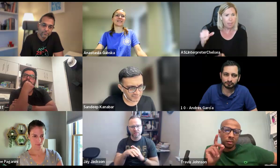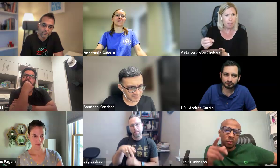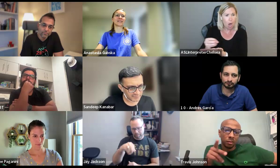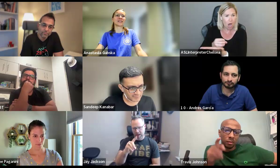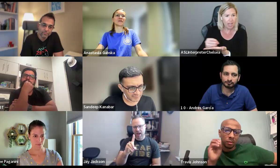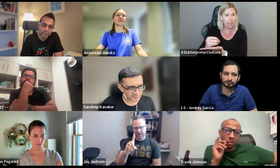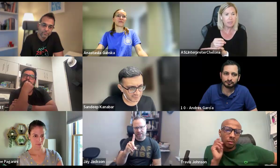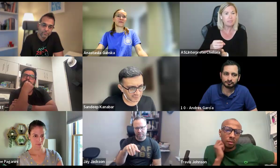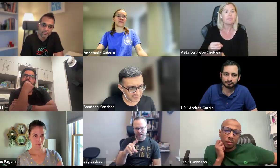Pod.